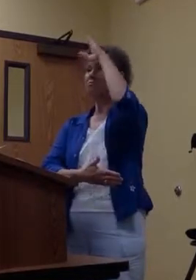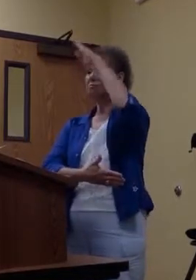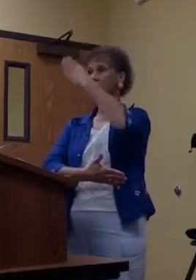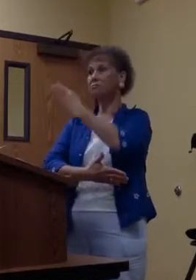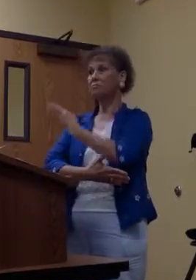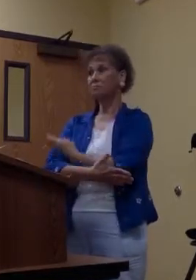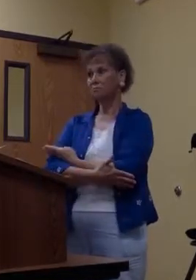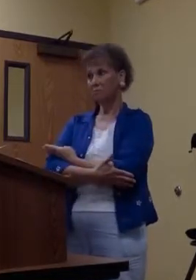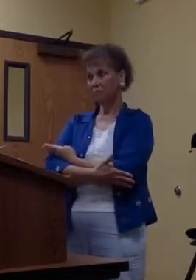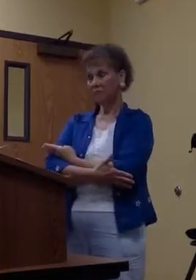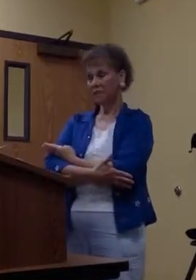Son,